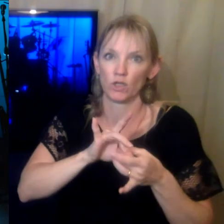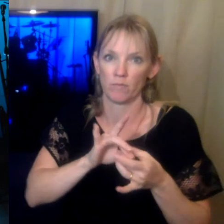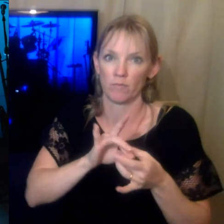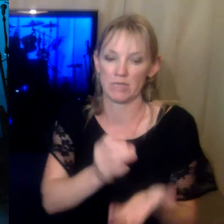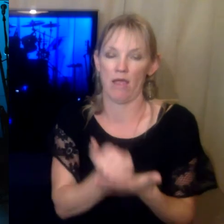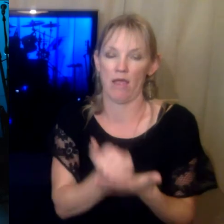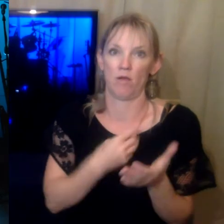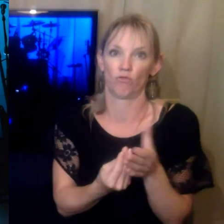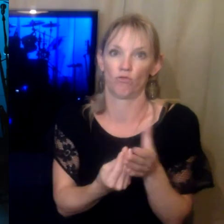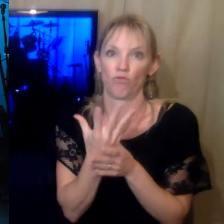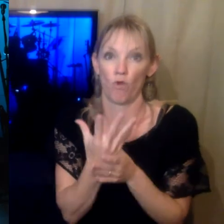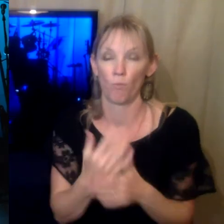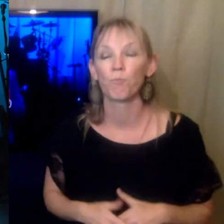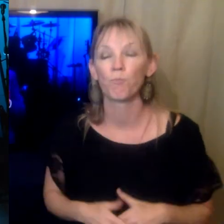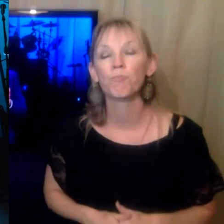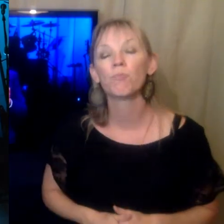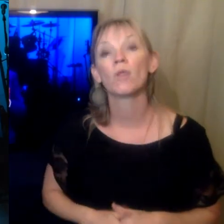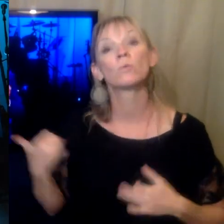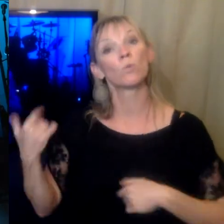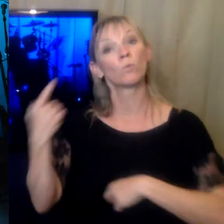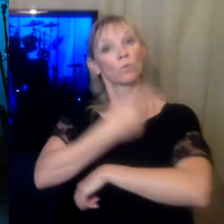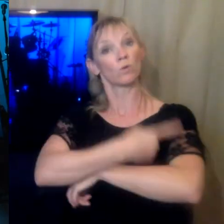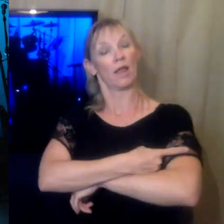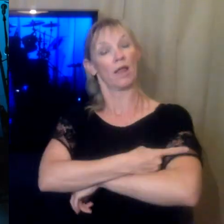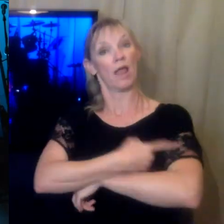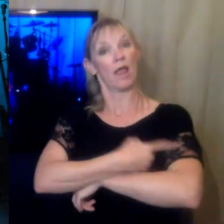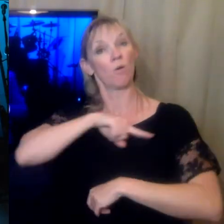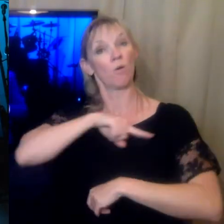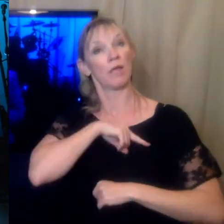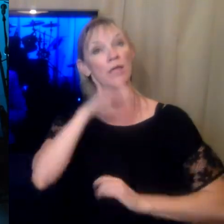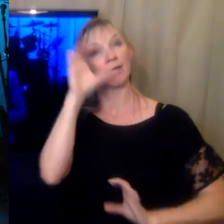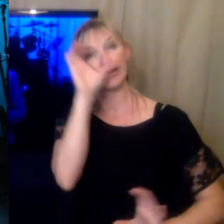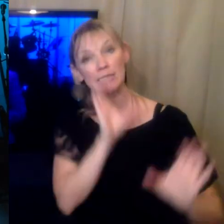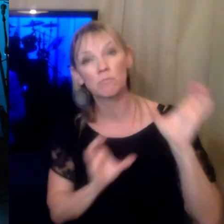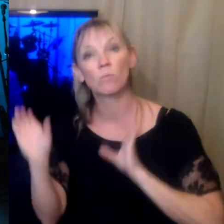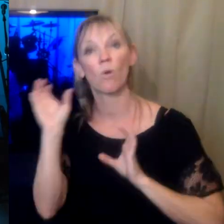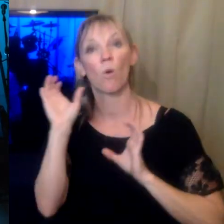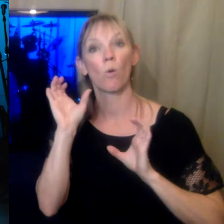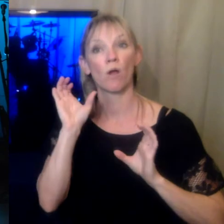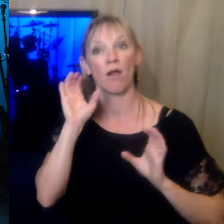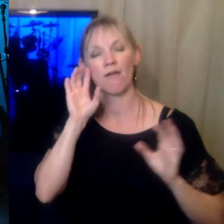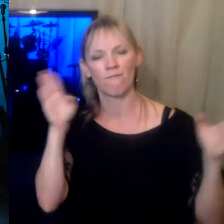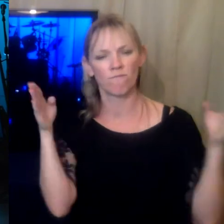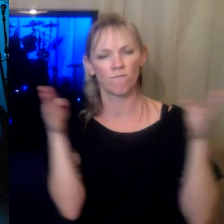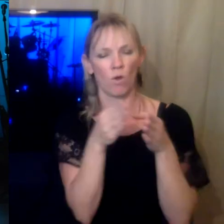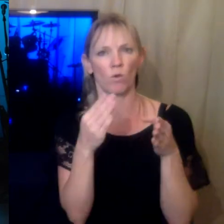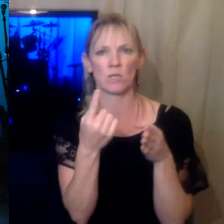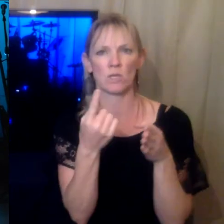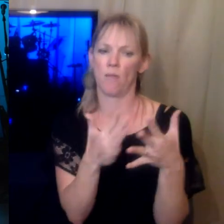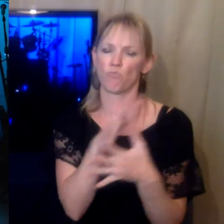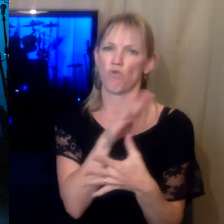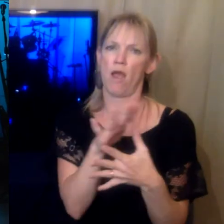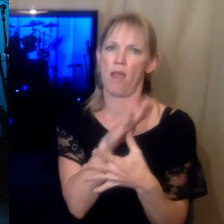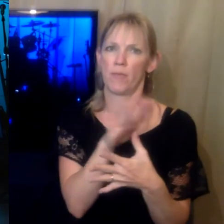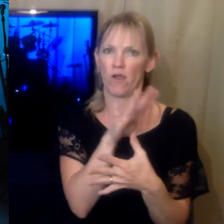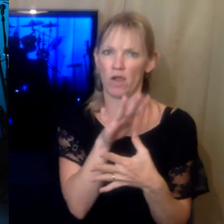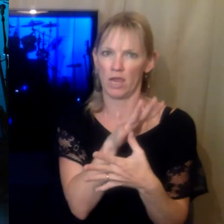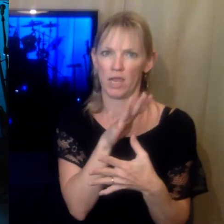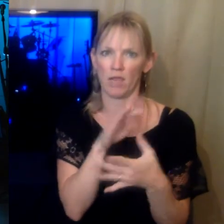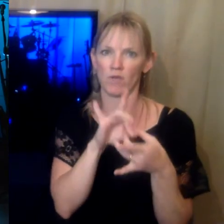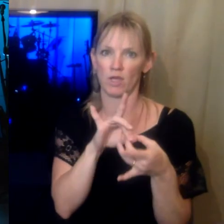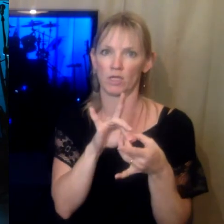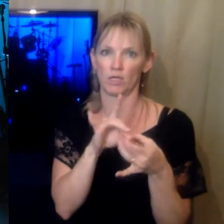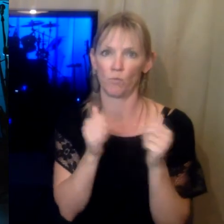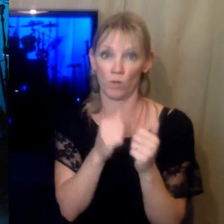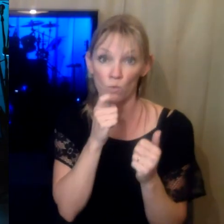So today, as we explore and have a focus on one of our primary relationships, that with our fathers,